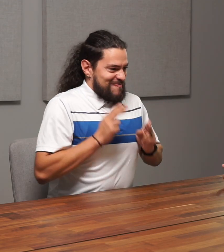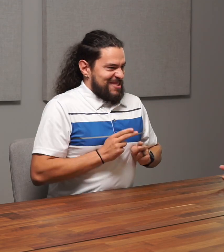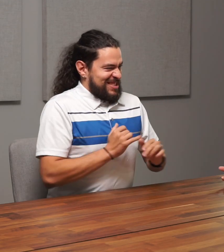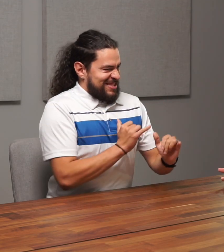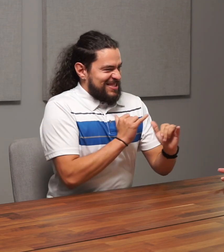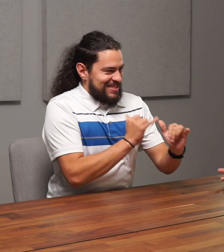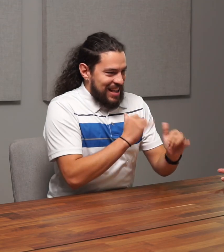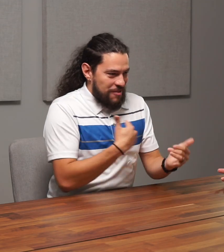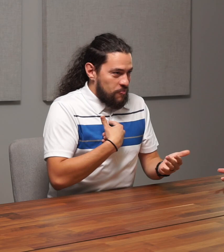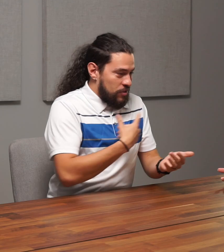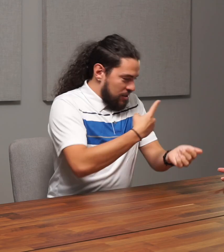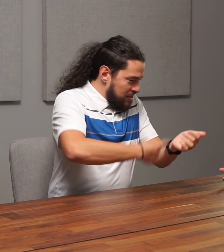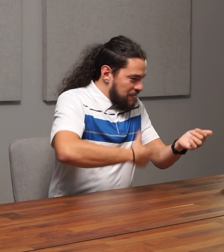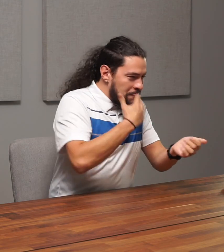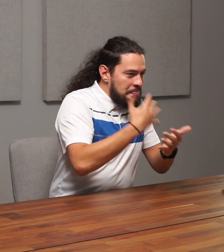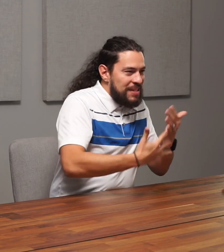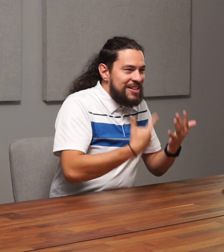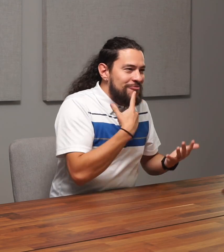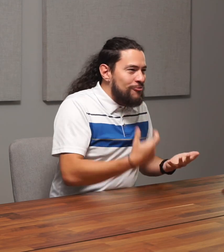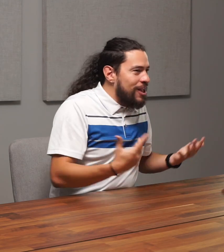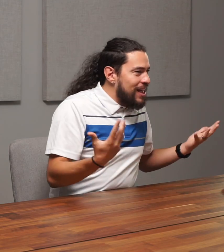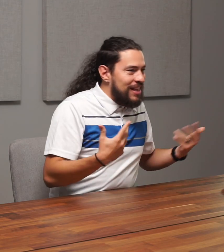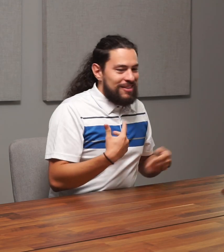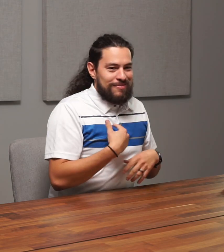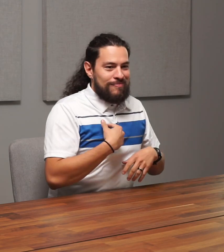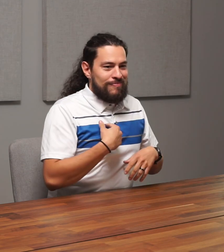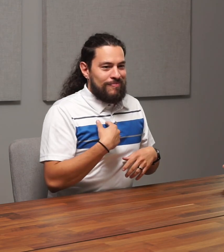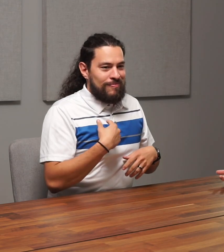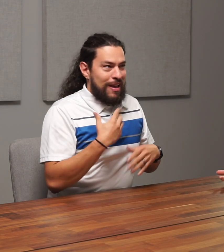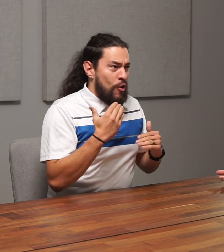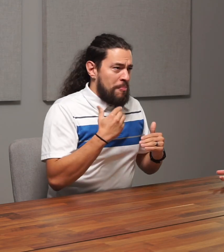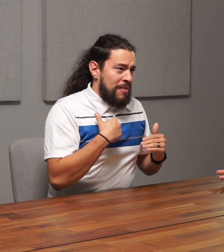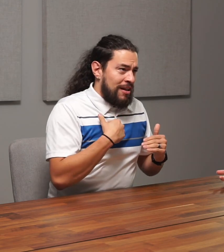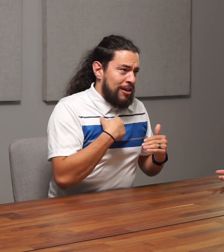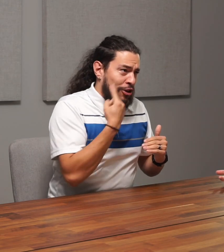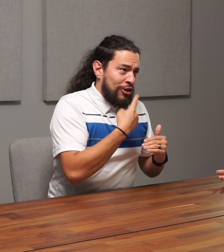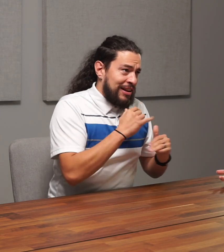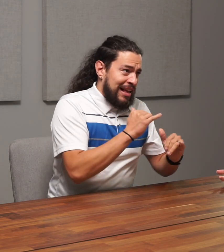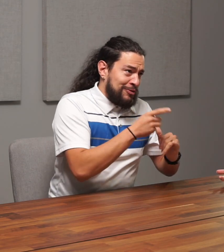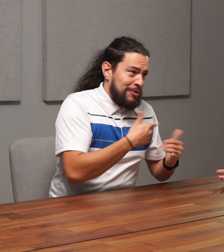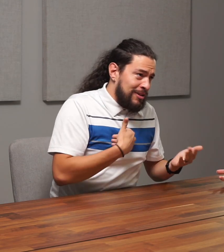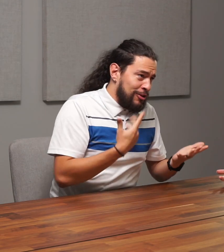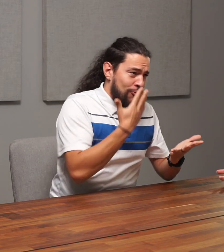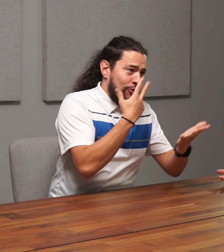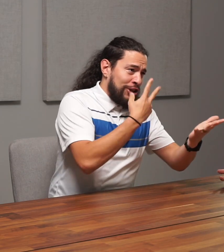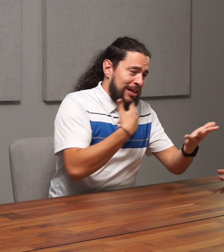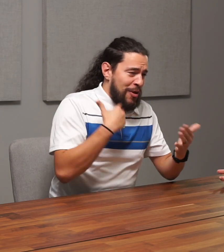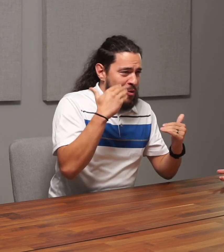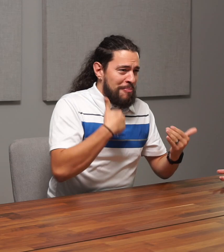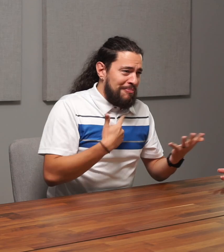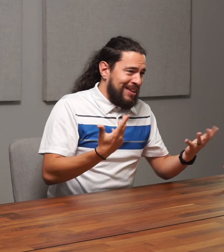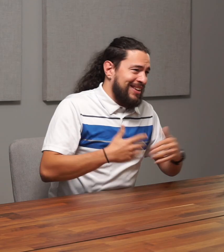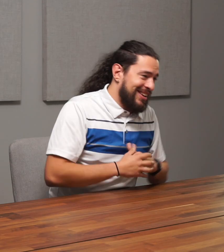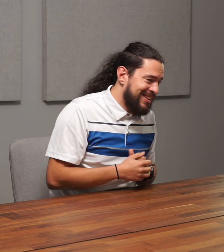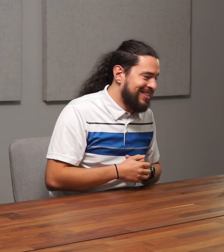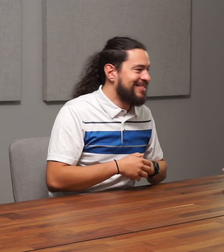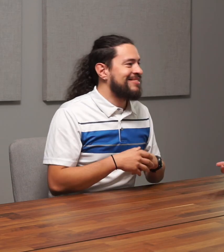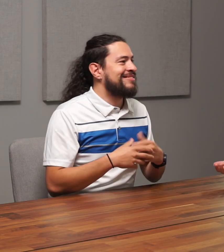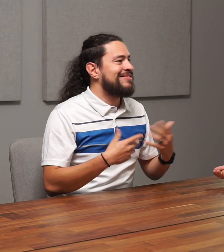who look like a deer in headlights you know like i said we all bleed red we're the same you know i mean i don't you're good looking i don't necessarily